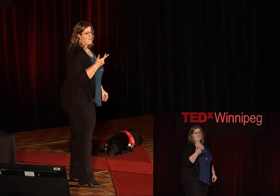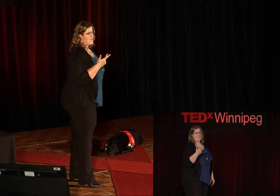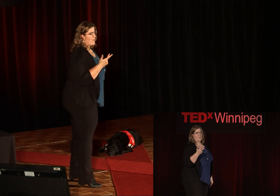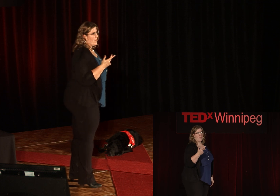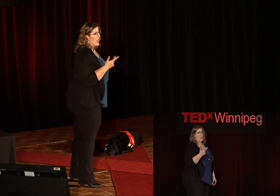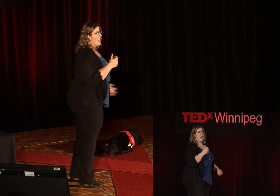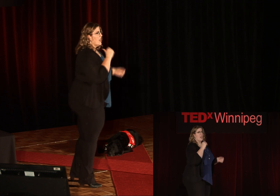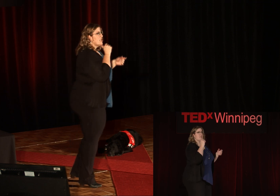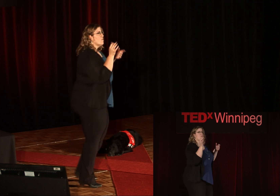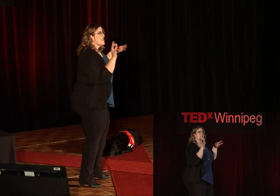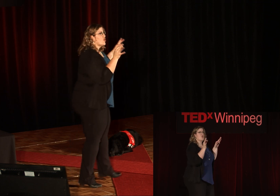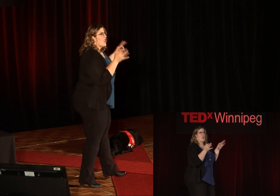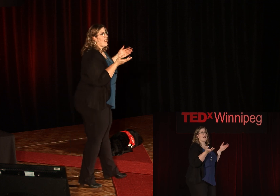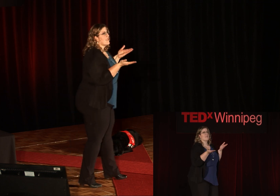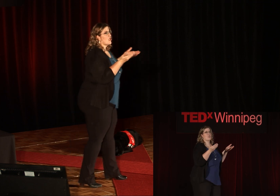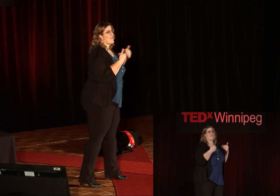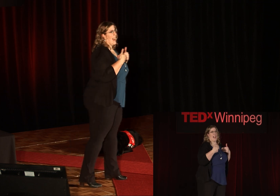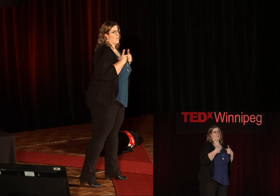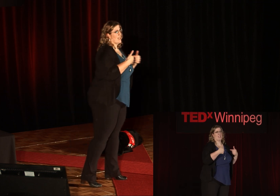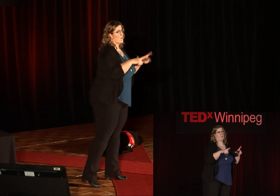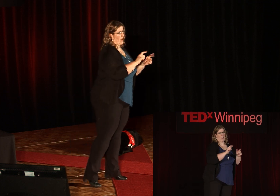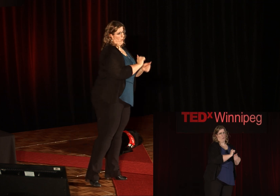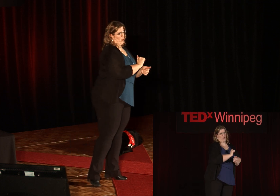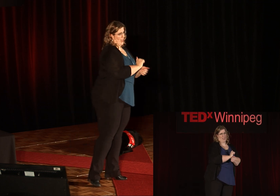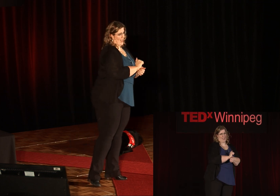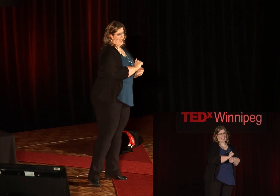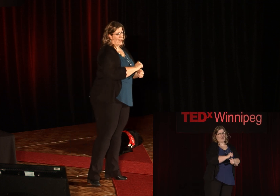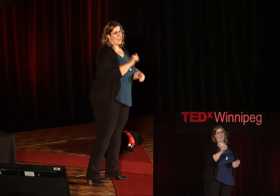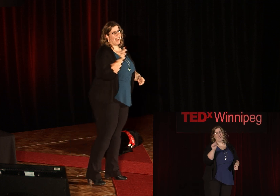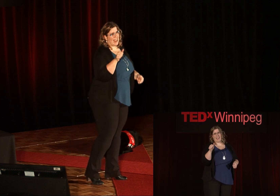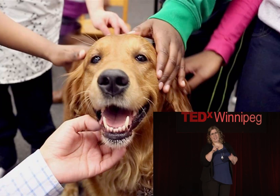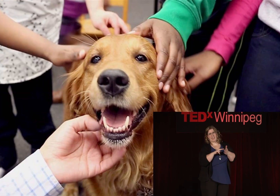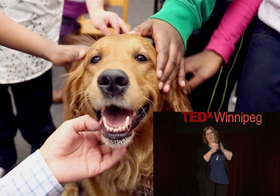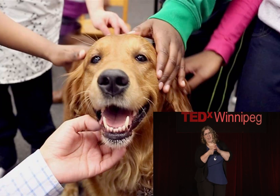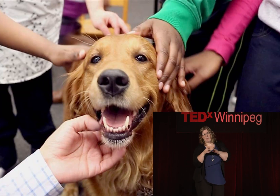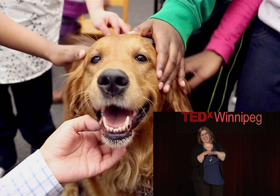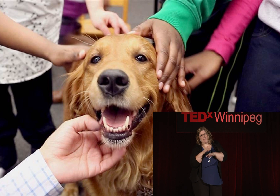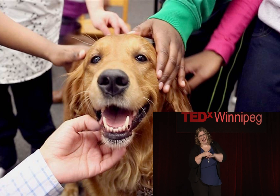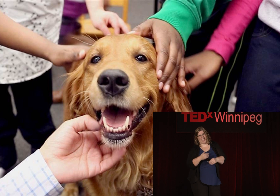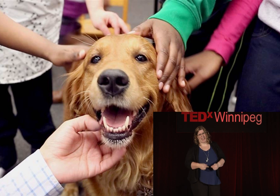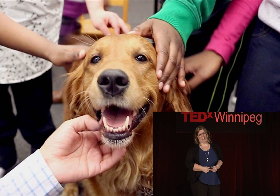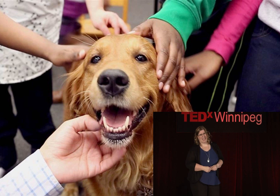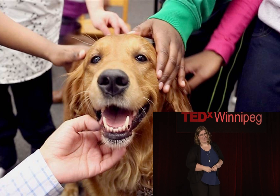don't distract the service dog while they're working, and yes, this includes petting.